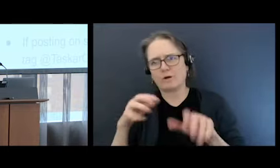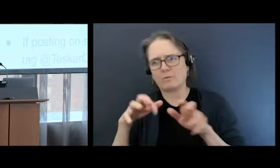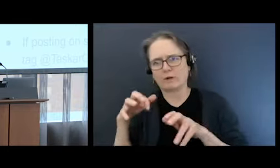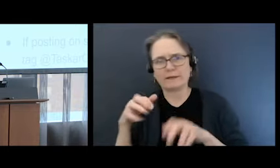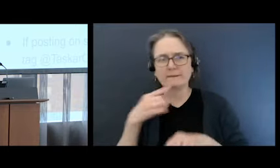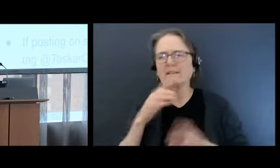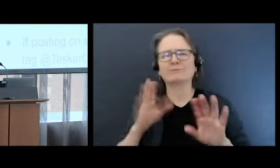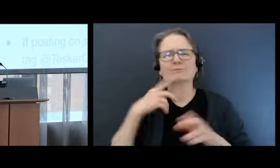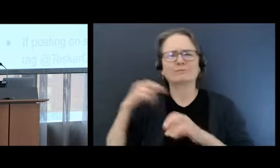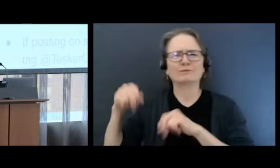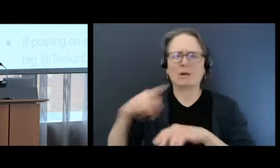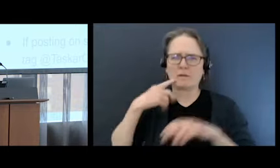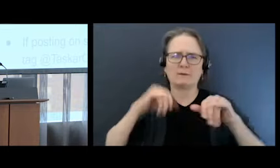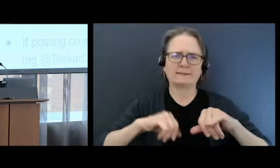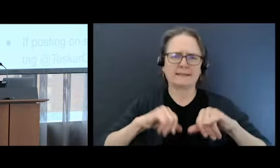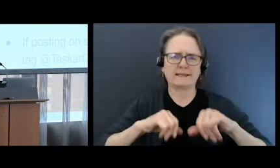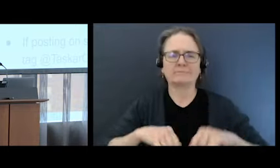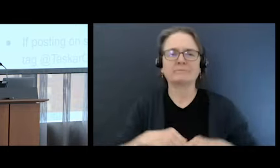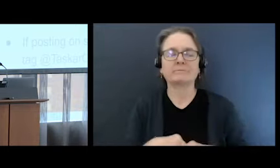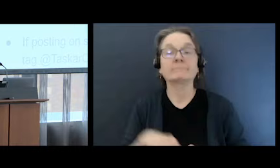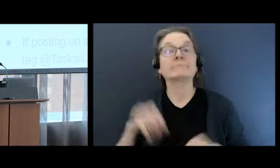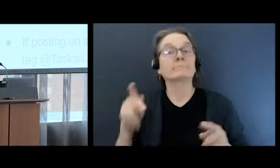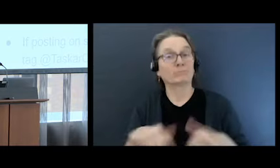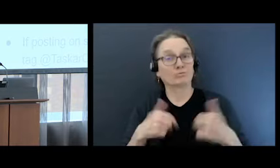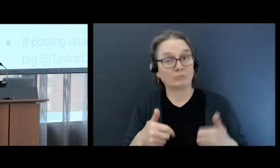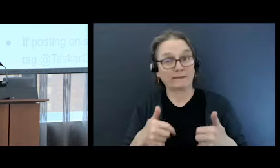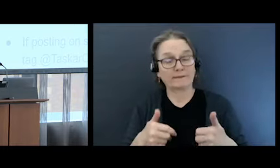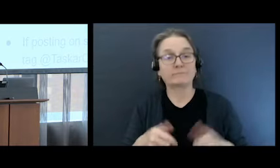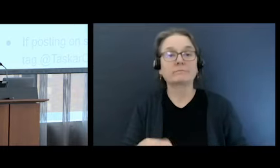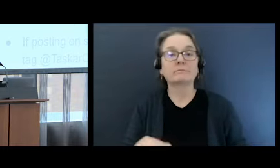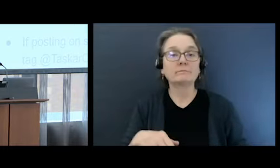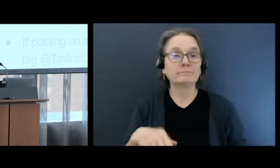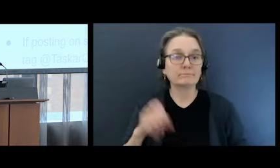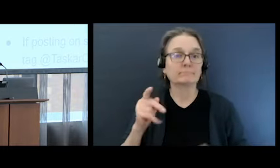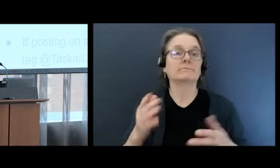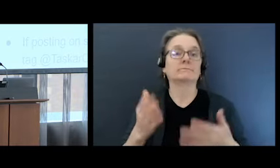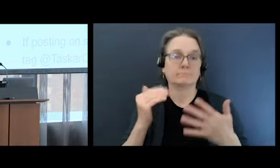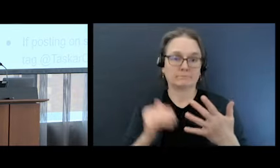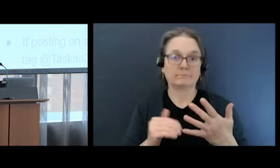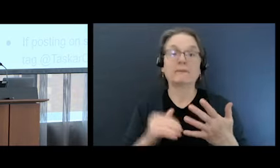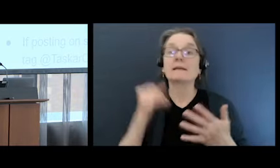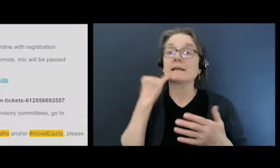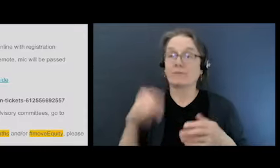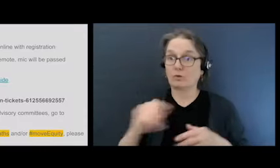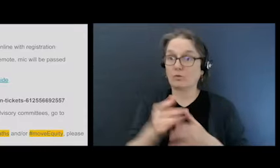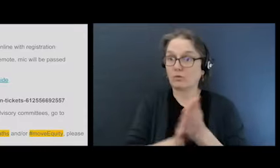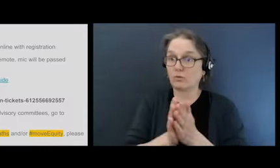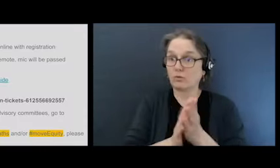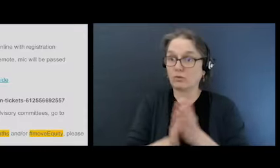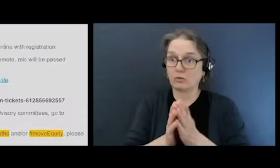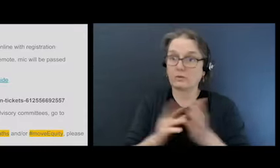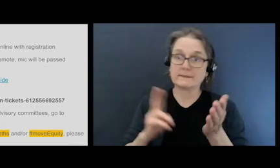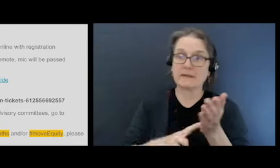So now, if you're interested in signing up for, again, our alpha or the advisory committees, please go ahead and sign up at